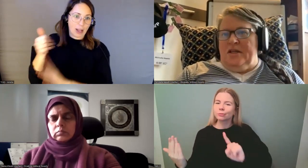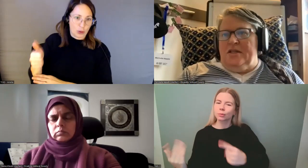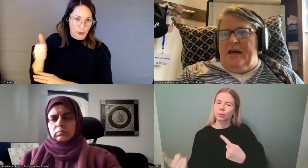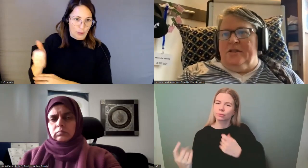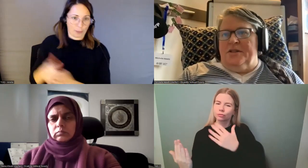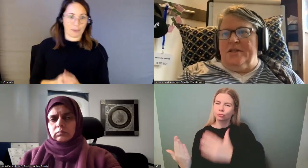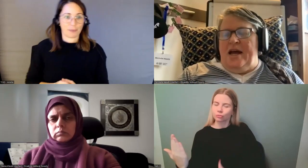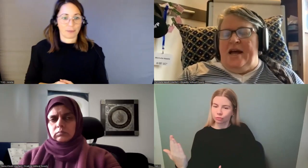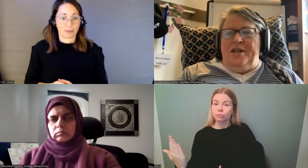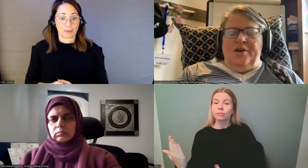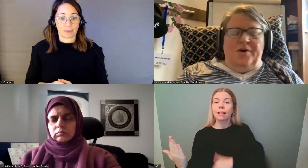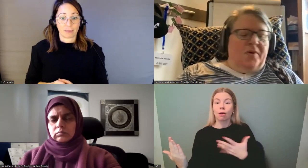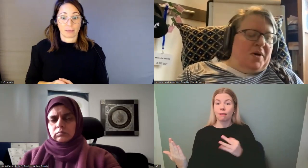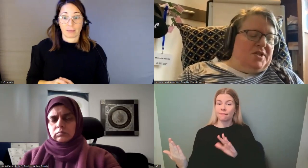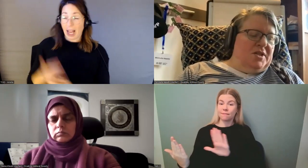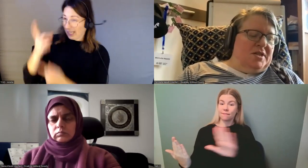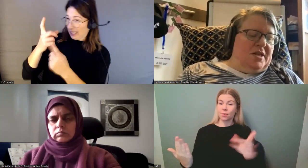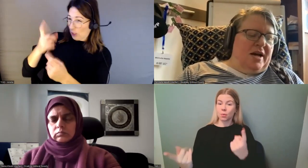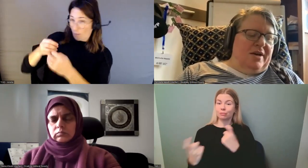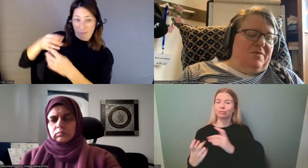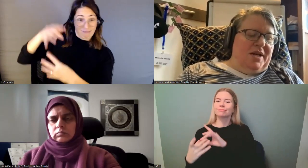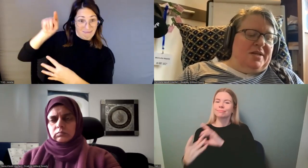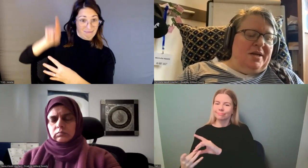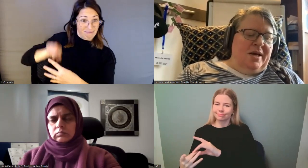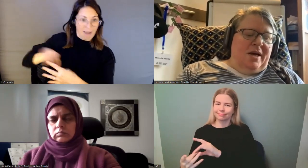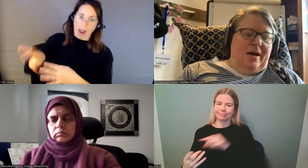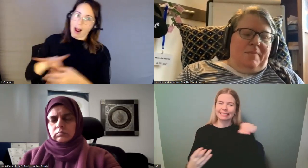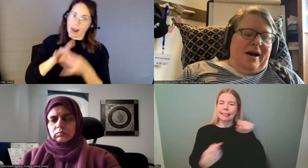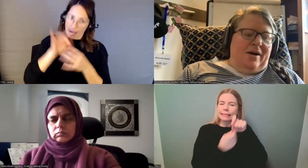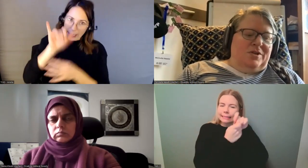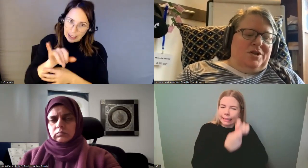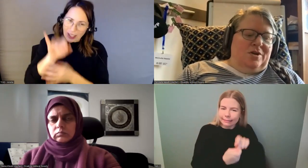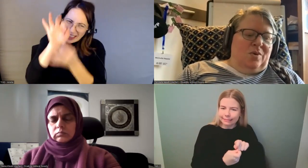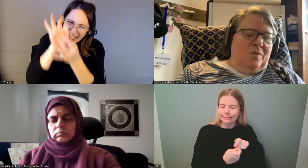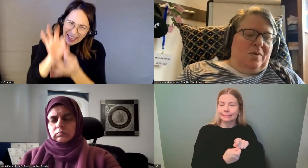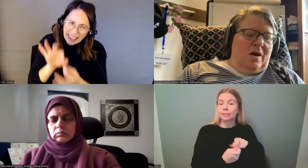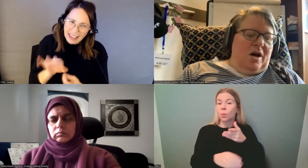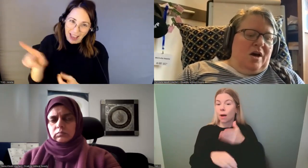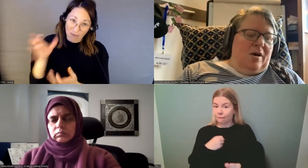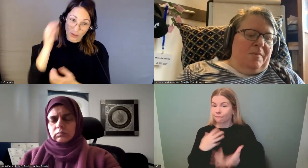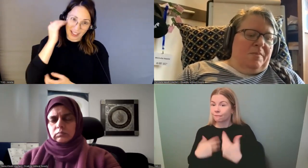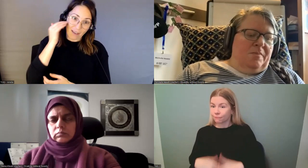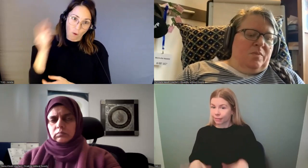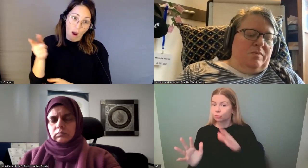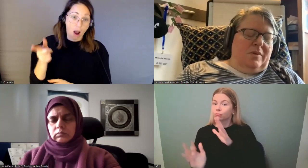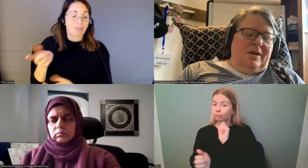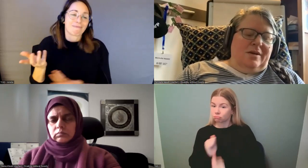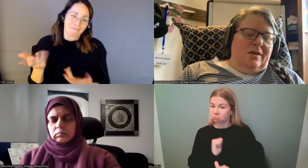all of those details. And the questions that I read about,